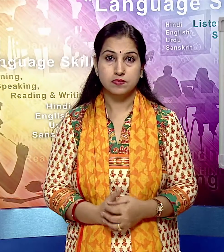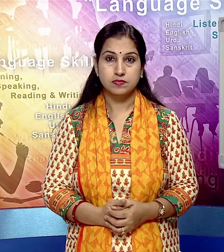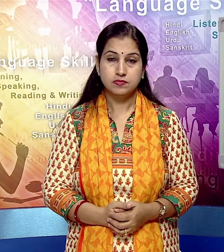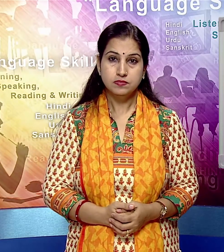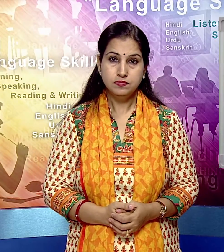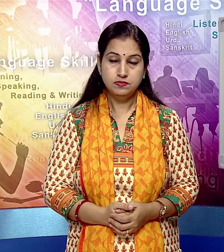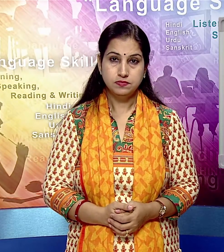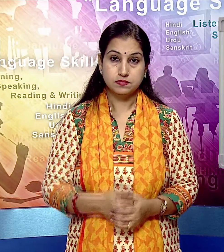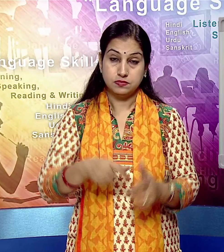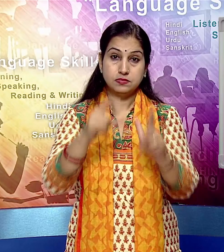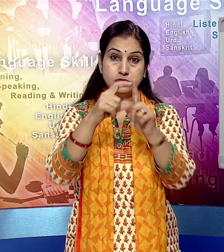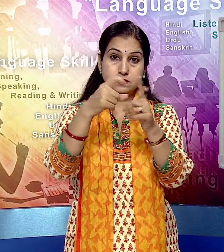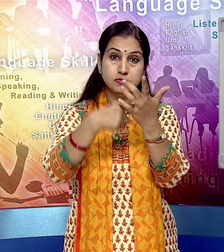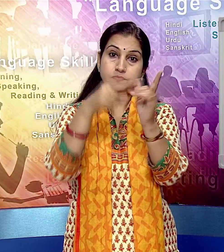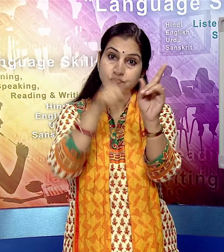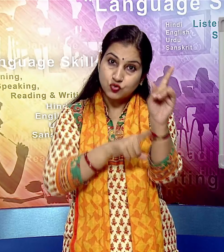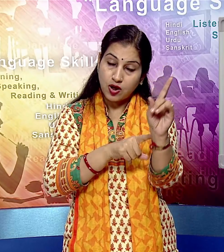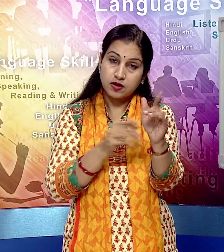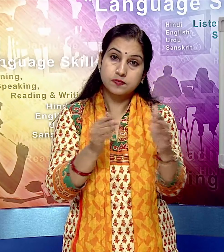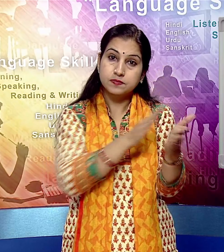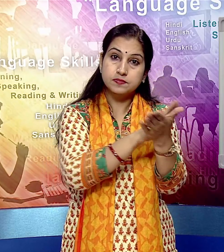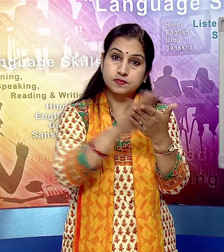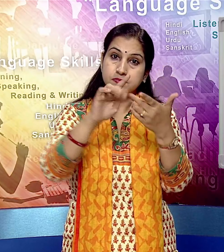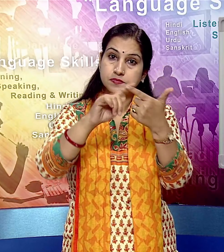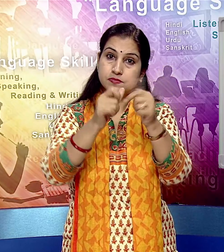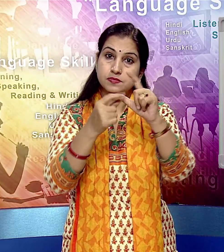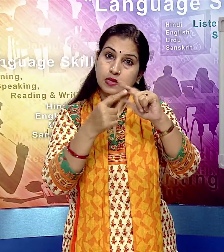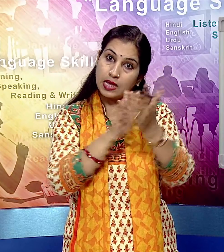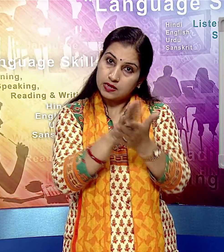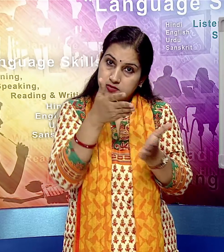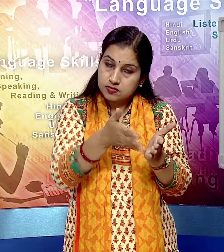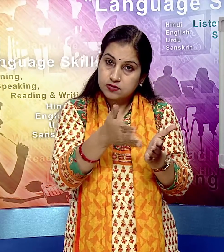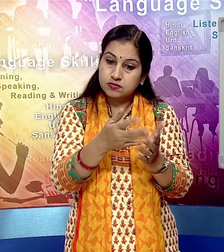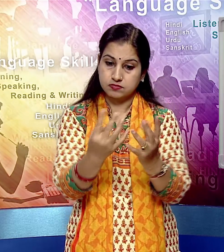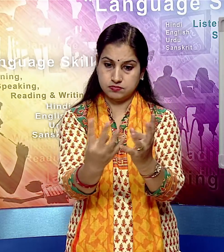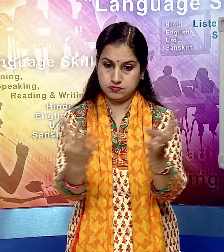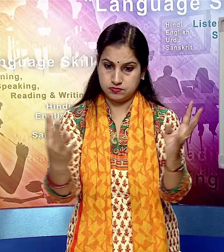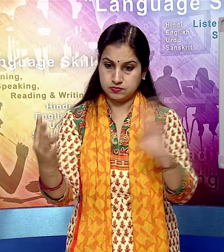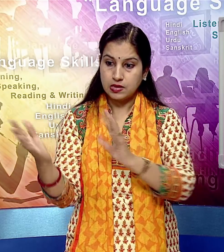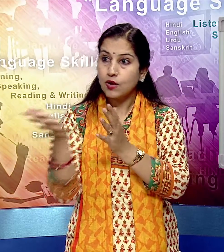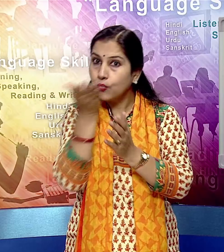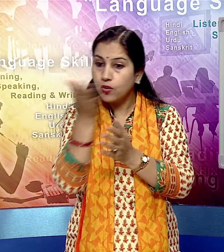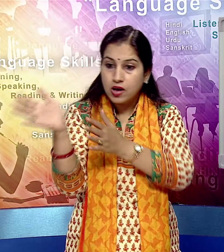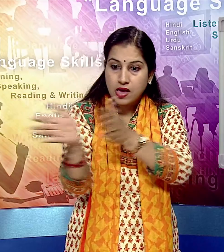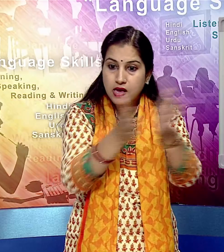the food is cooked or baked in a dry hot air in a closed airtight